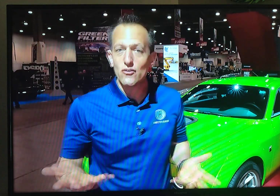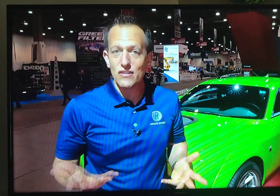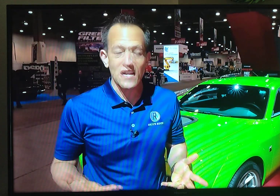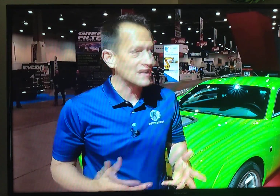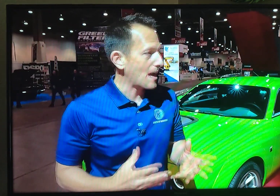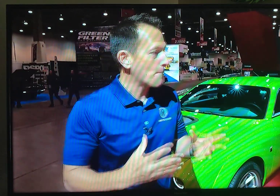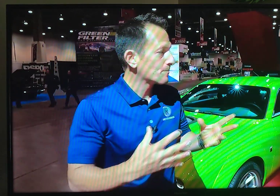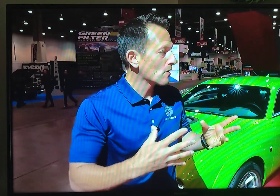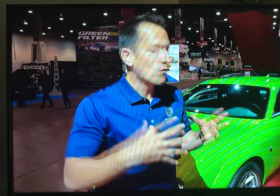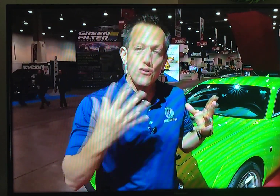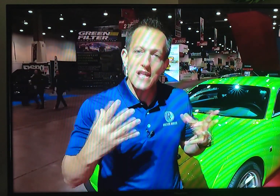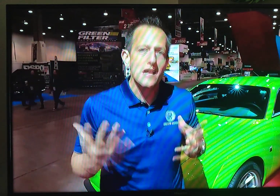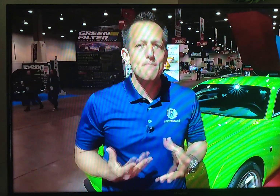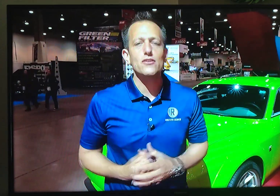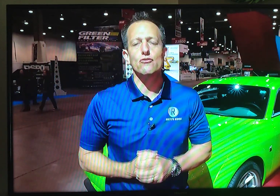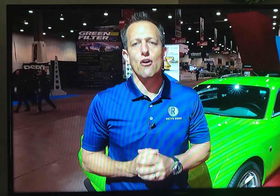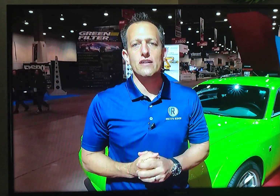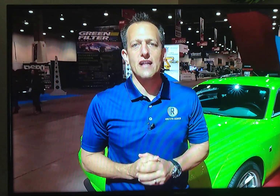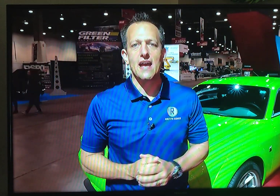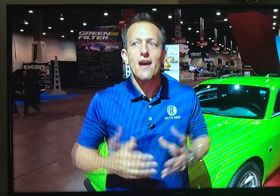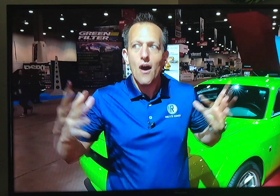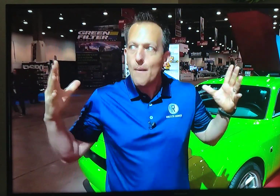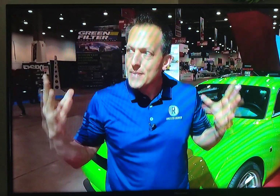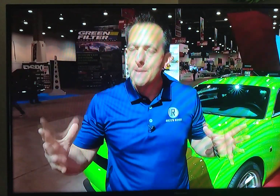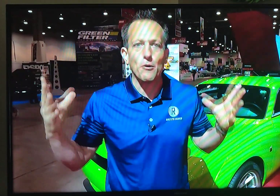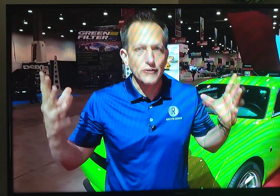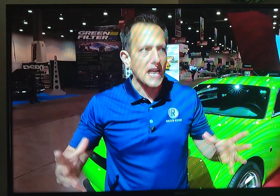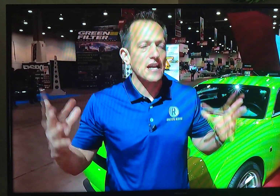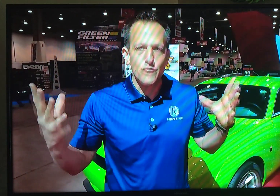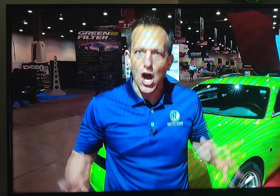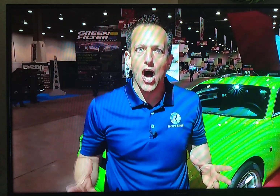I just knew numbers i'm trying to learn letters